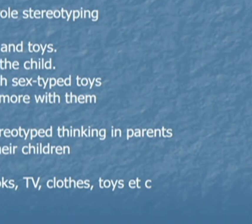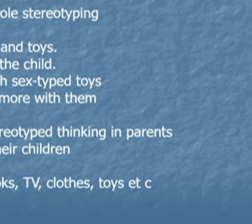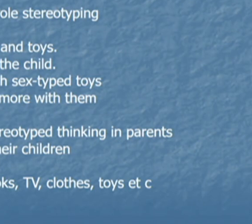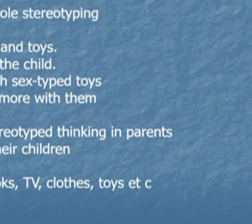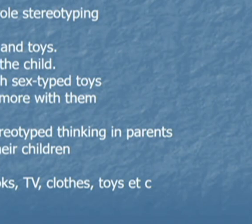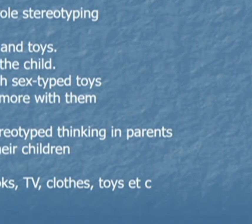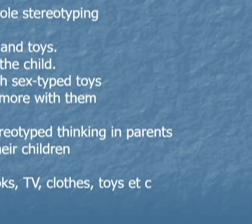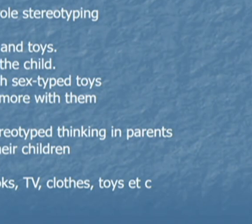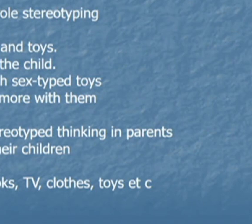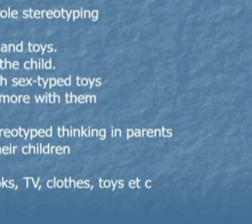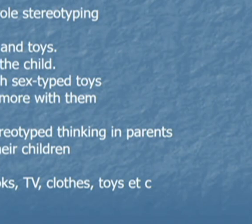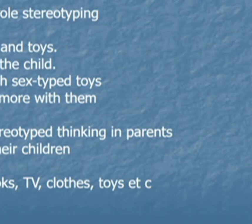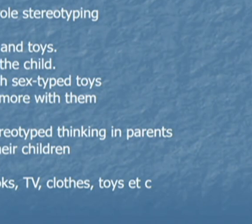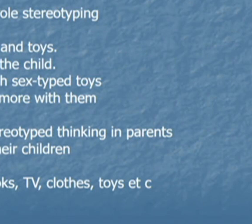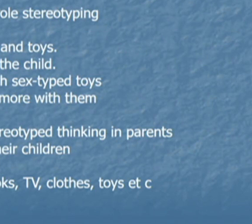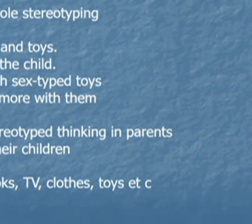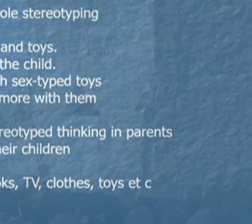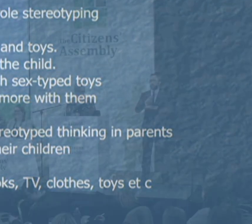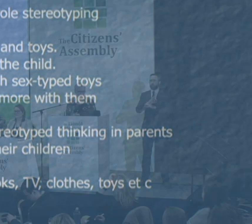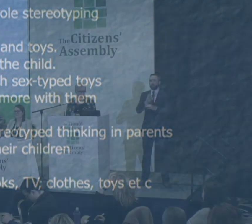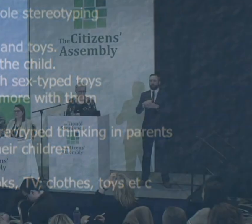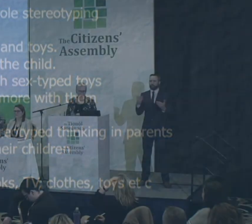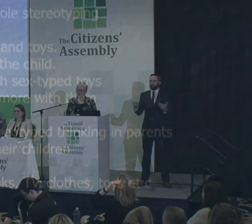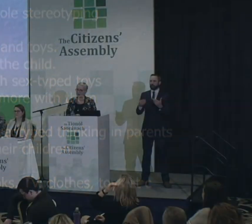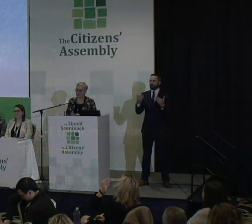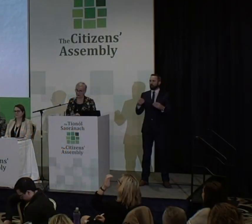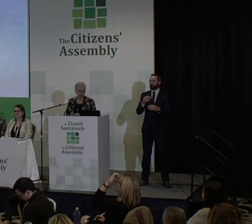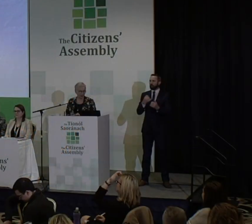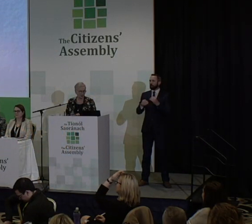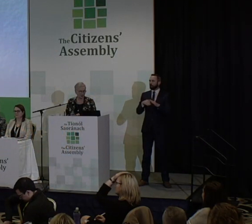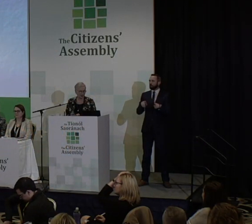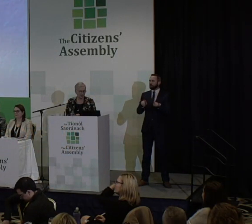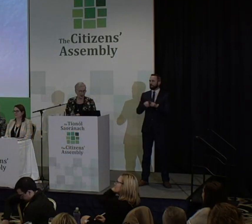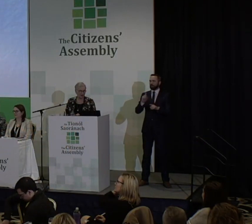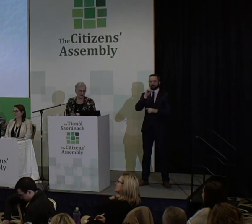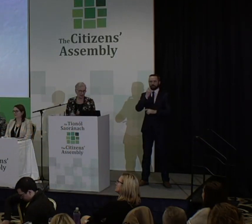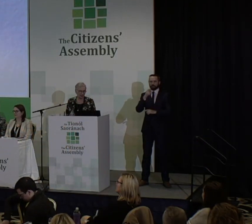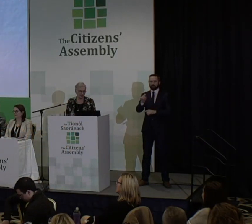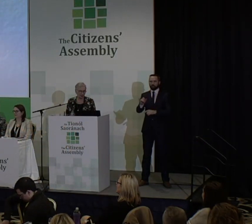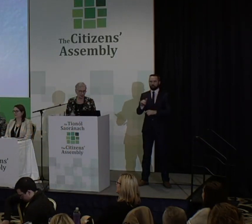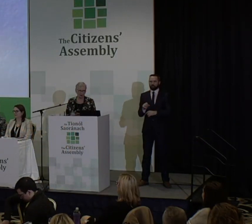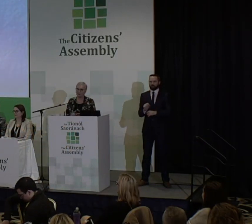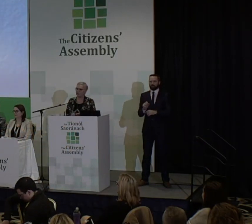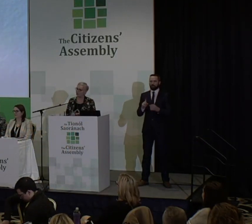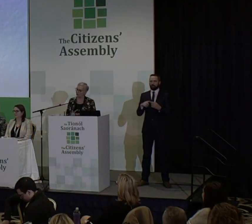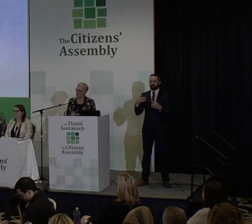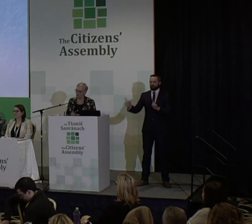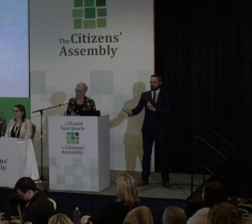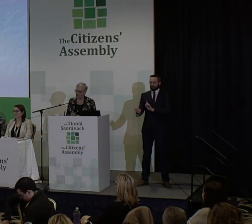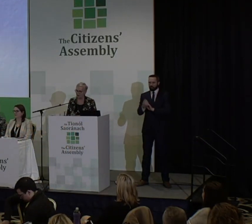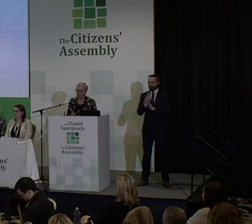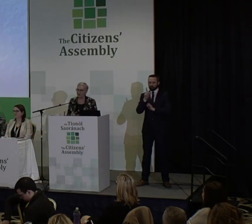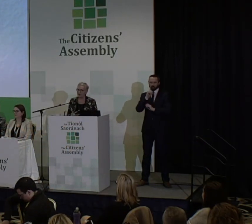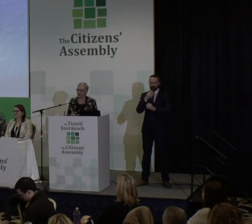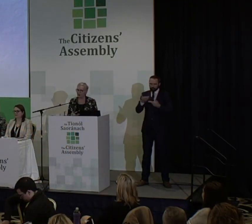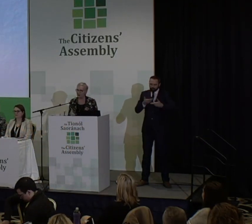versus others. We find that parents encourage play with same-sex toys, and they sit closer to girls and talk more with